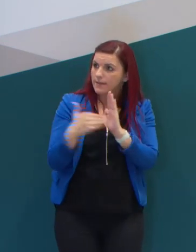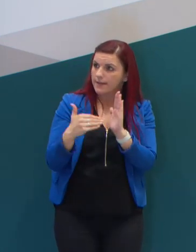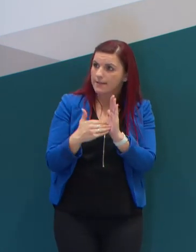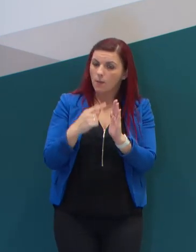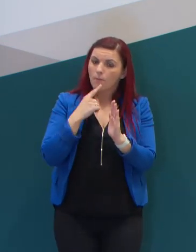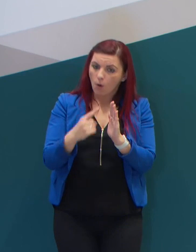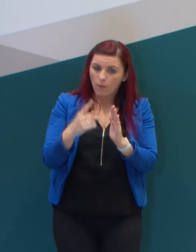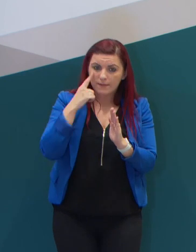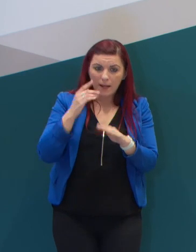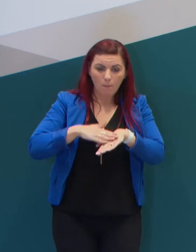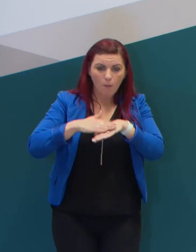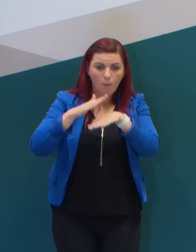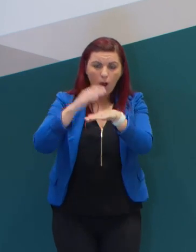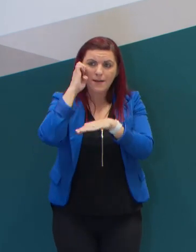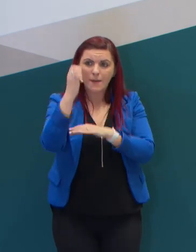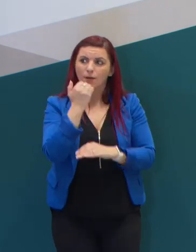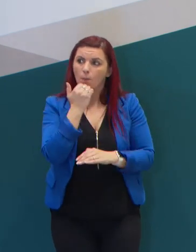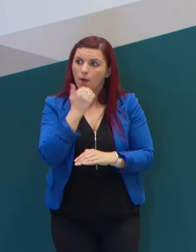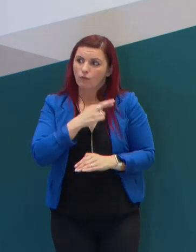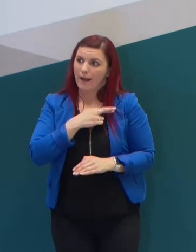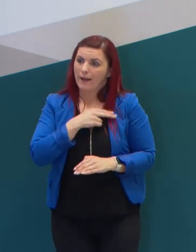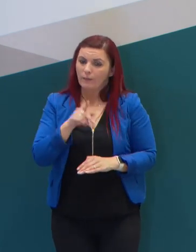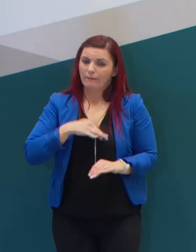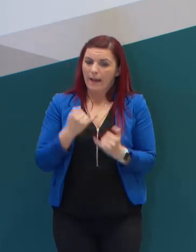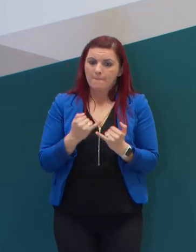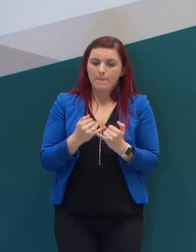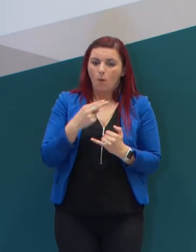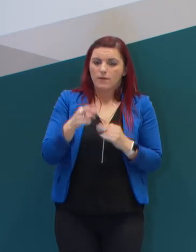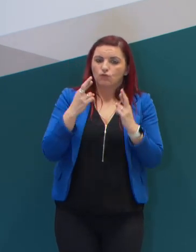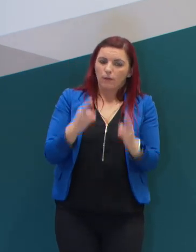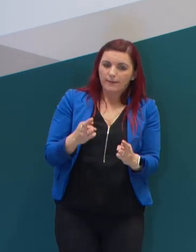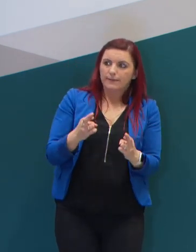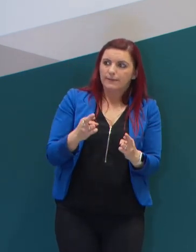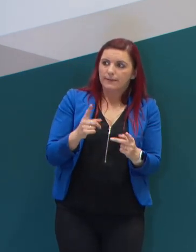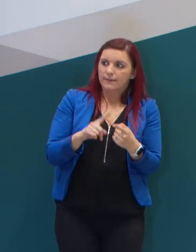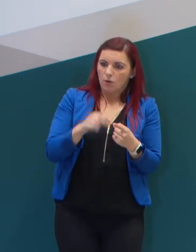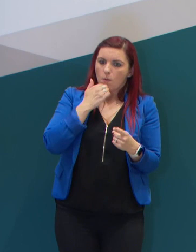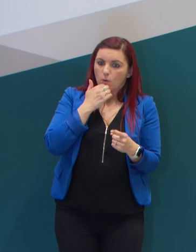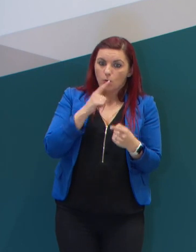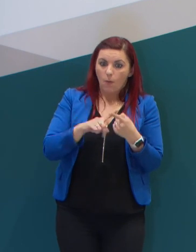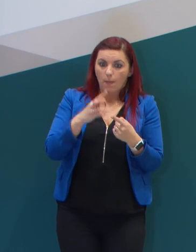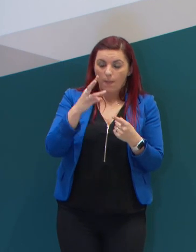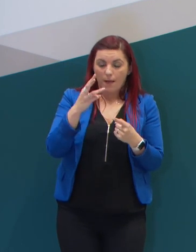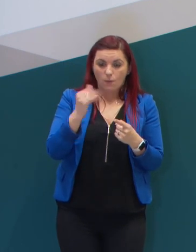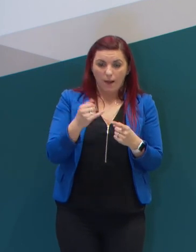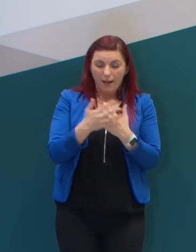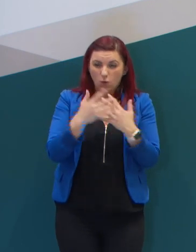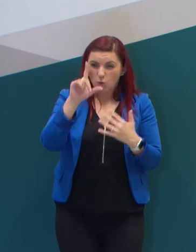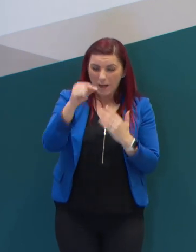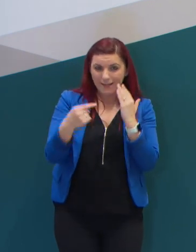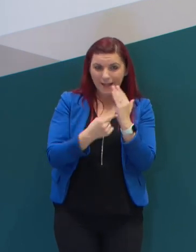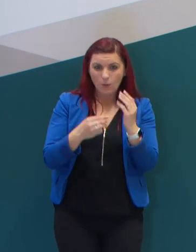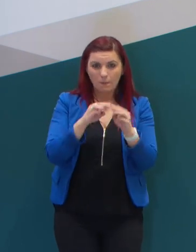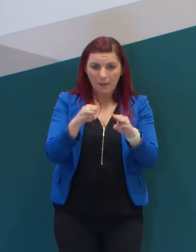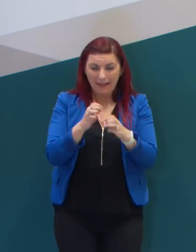increase, probably well beyond the true prevalence of those symptoms in the population, in what we've seen coming forward for testing in the last 10 days, 20,000 or so